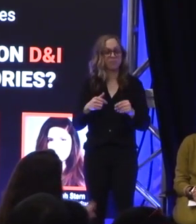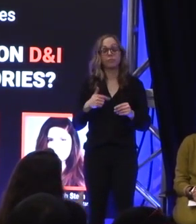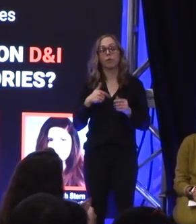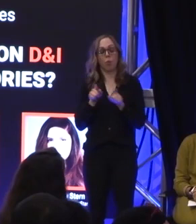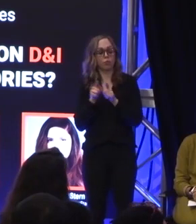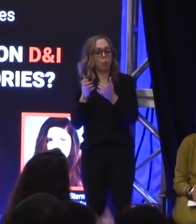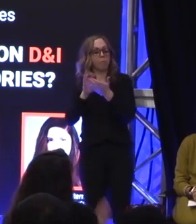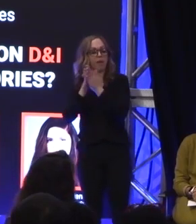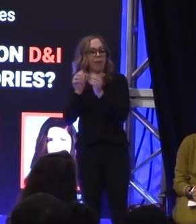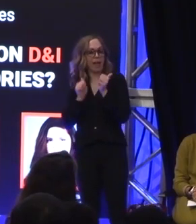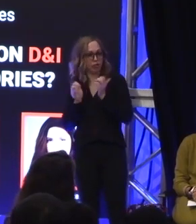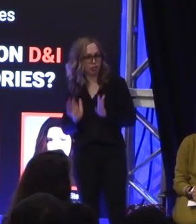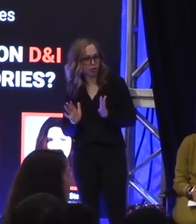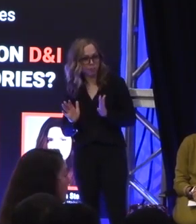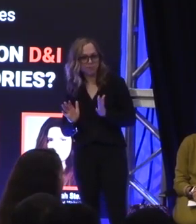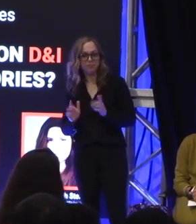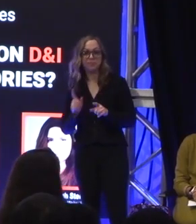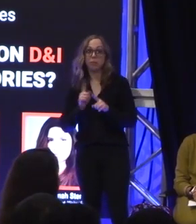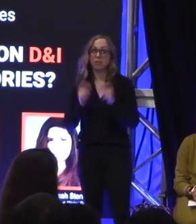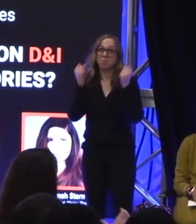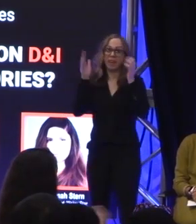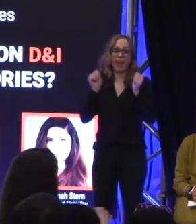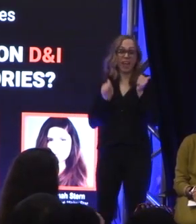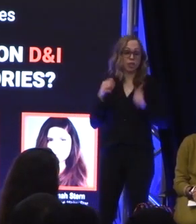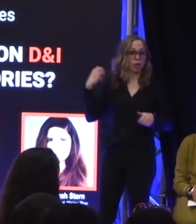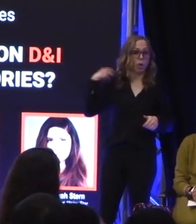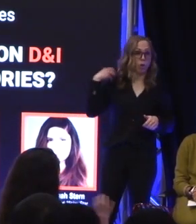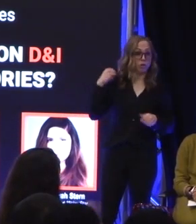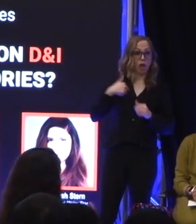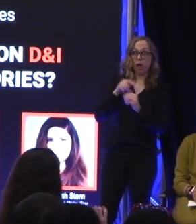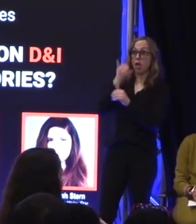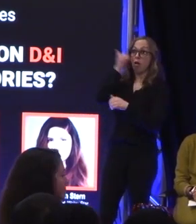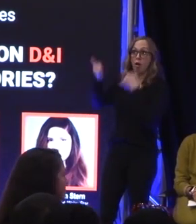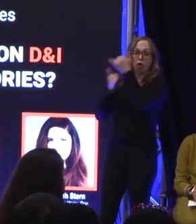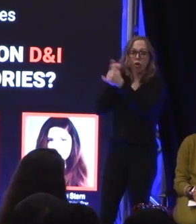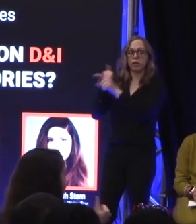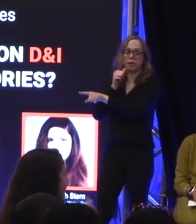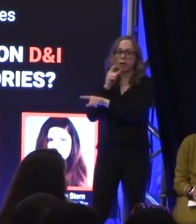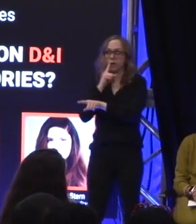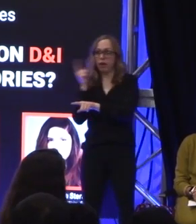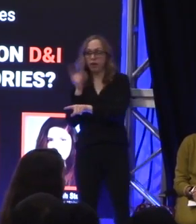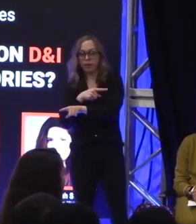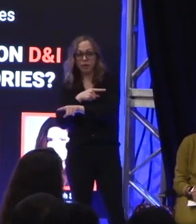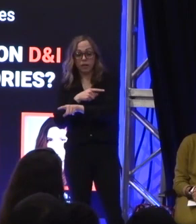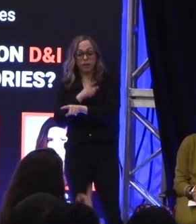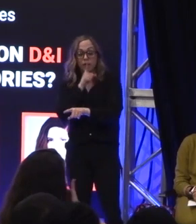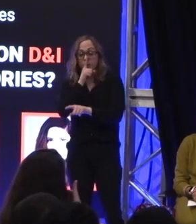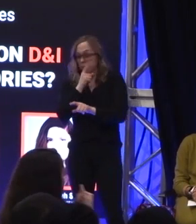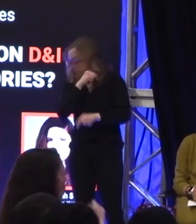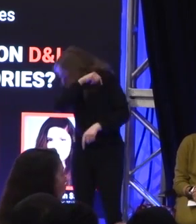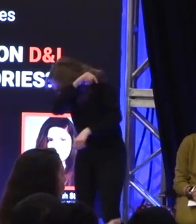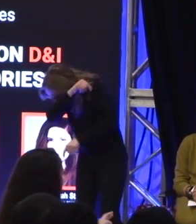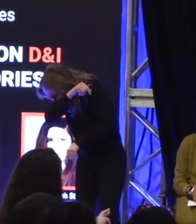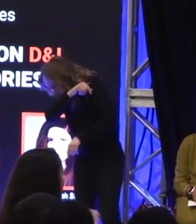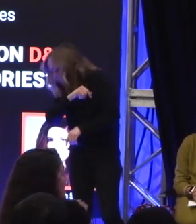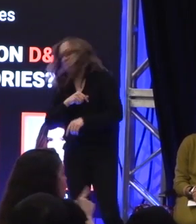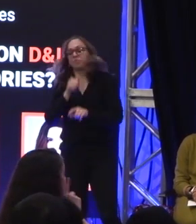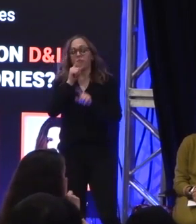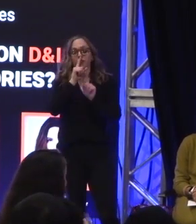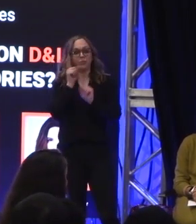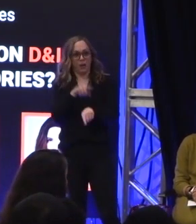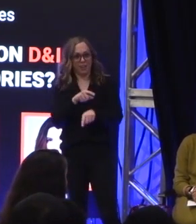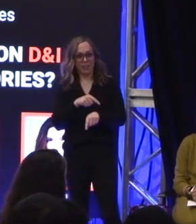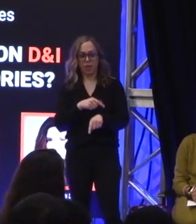actor, but many acting coaches didn't answer my calls or just failed to respond. And some of them even